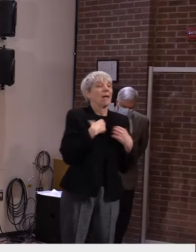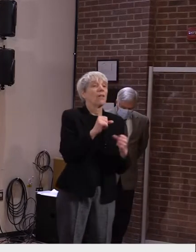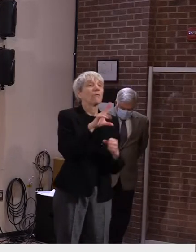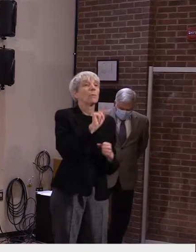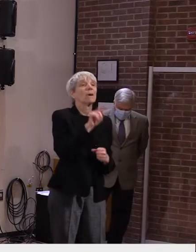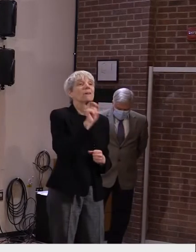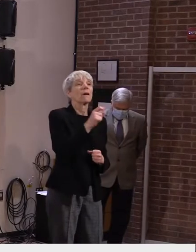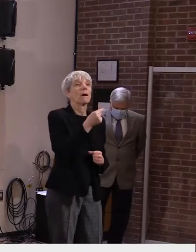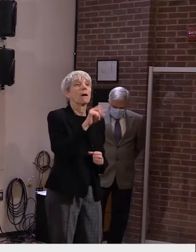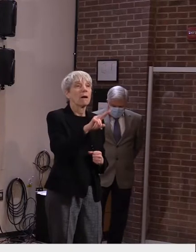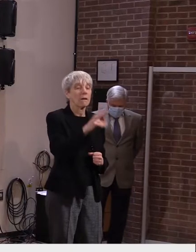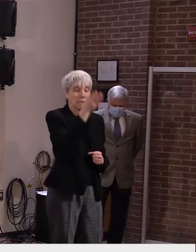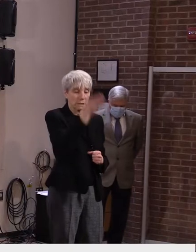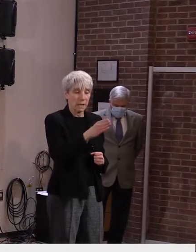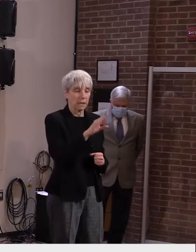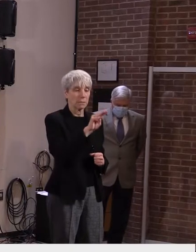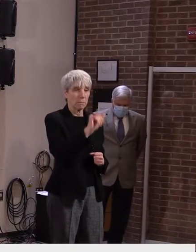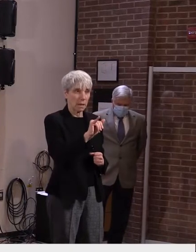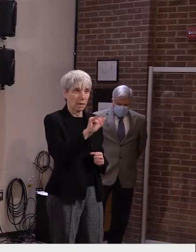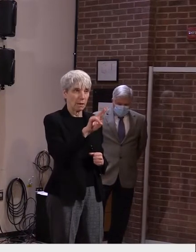healthvermont.gov/myvaccine to find a location near you.